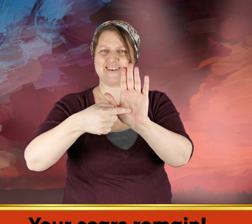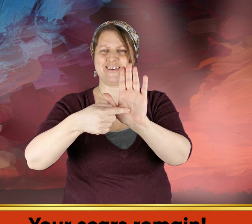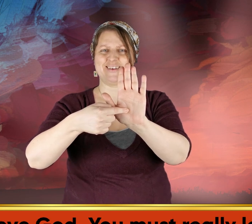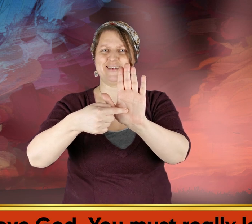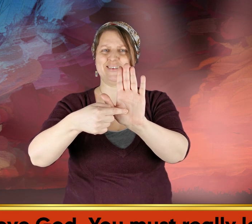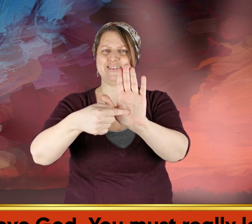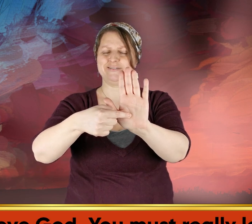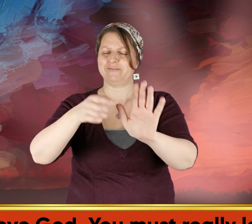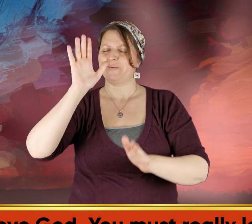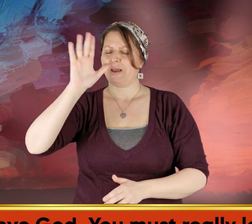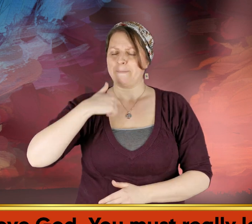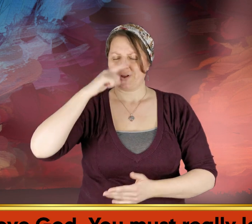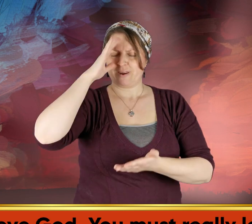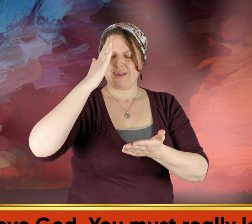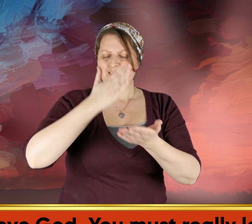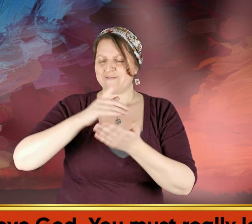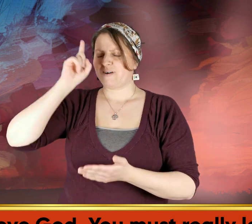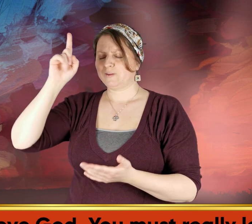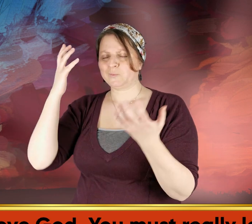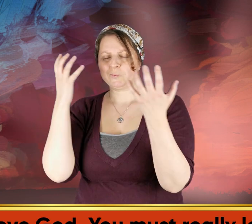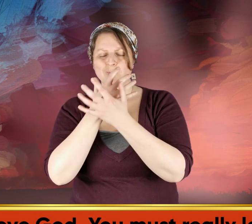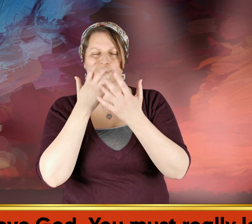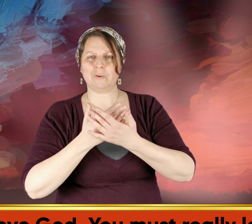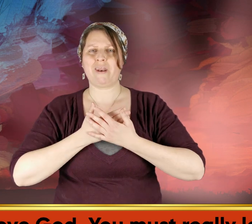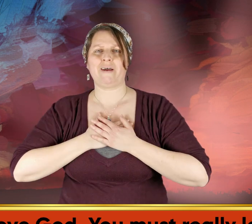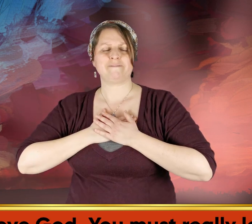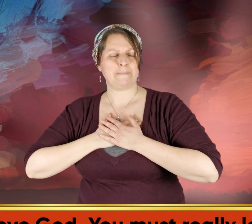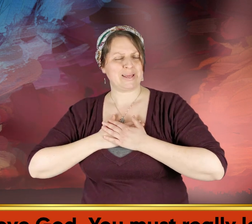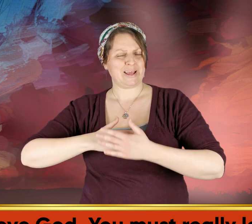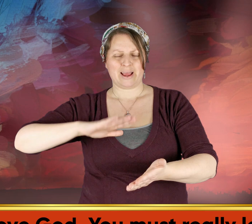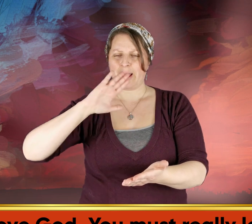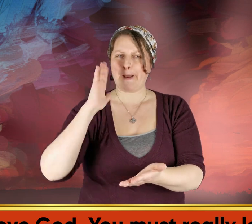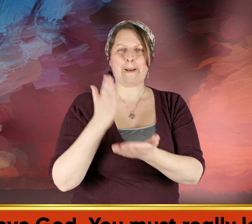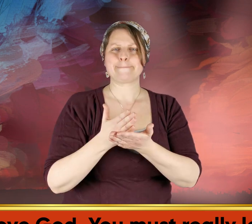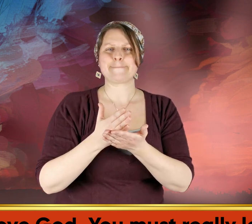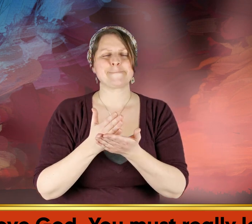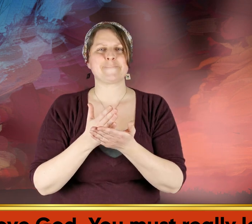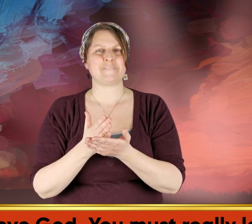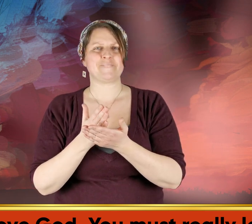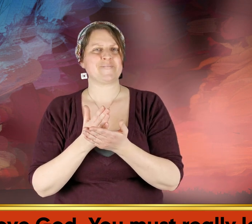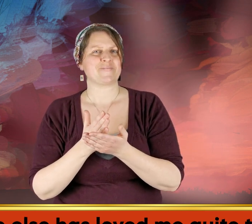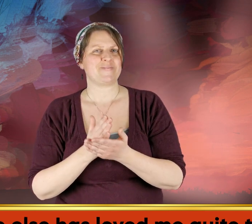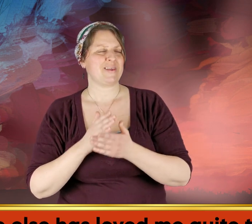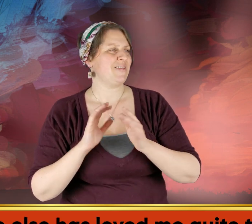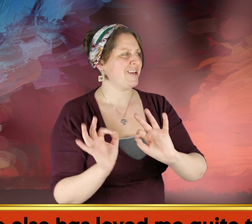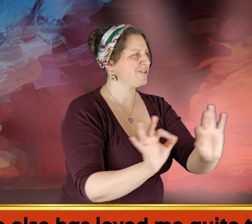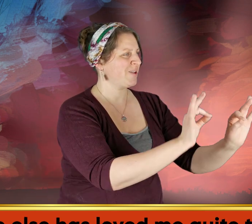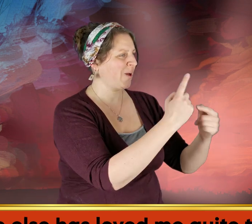So I believe God you must really love me And no one